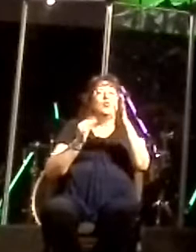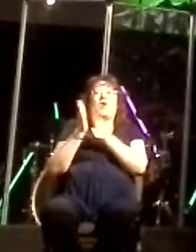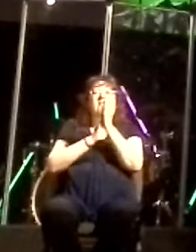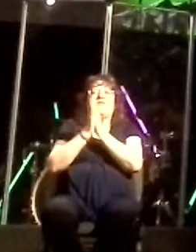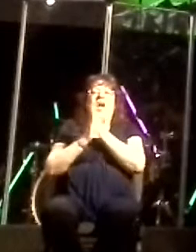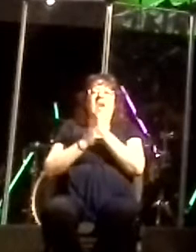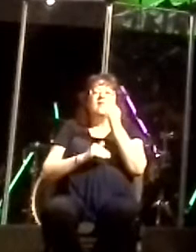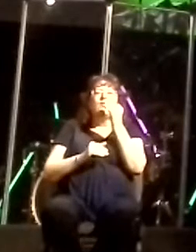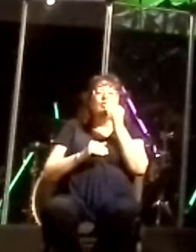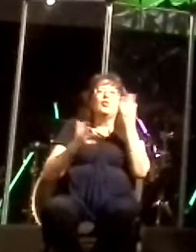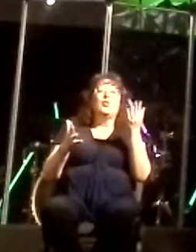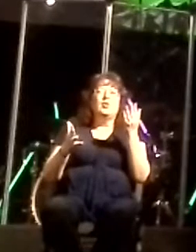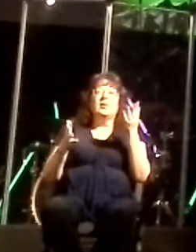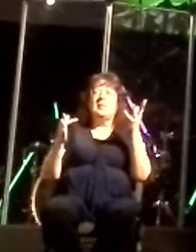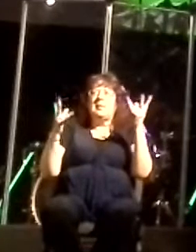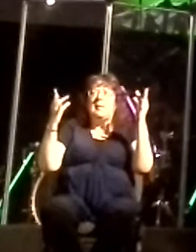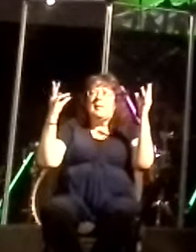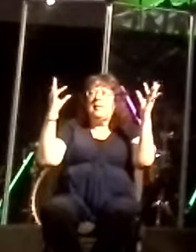you're passionate about? Anything?